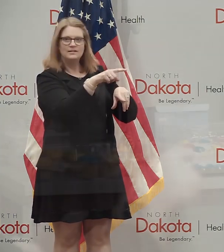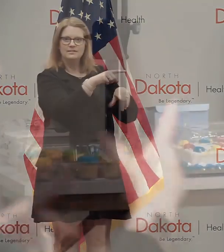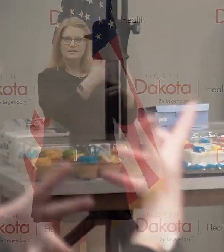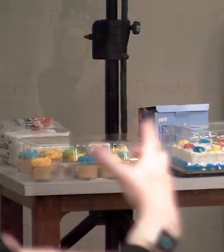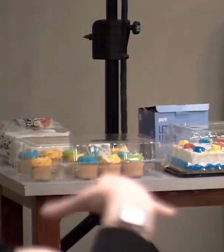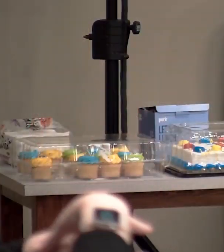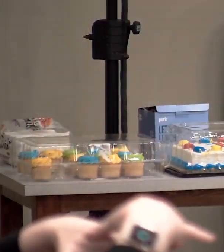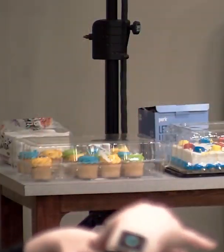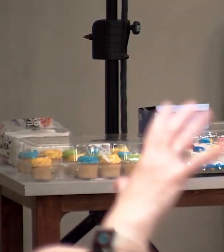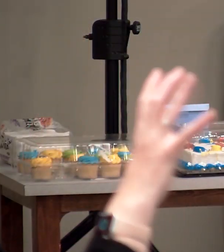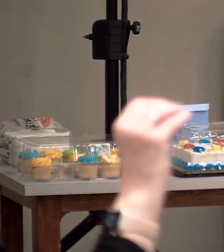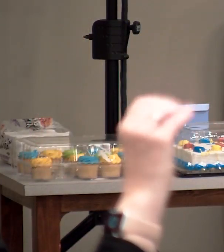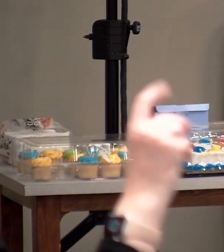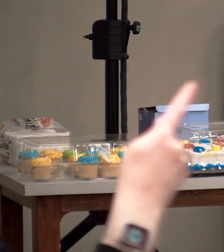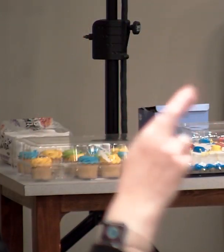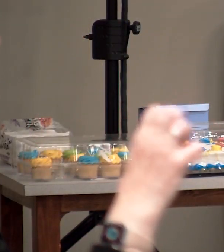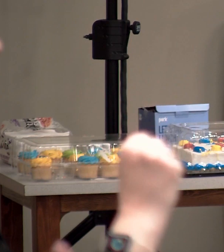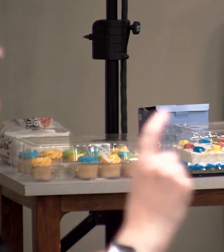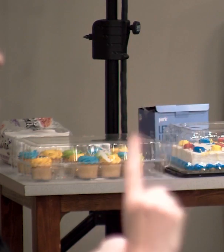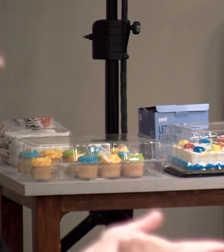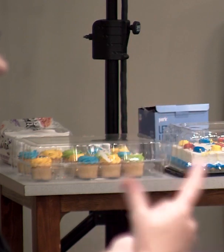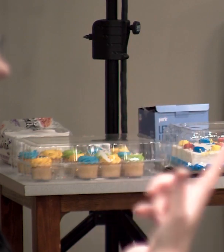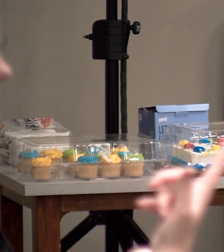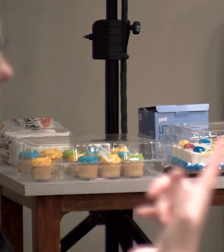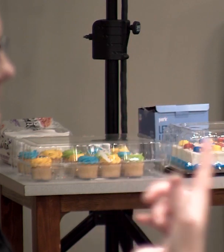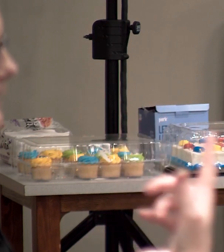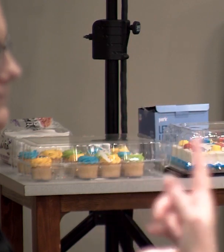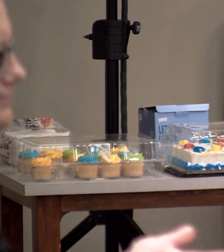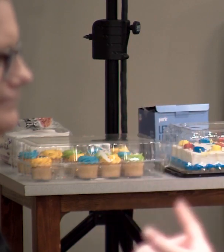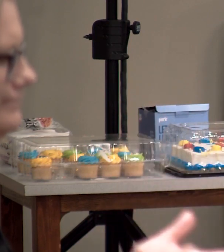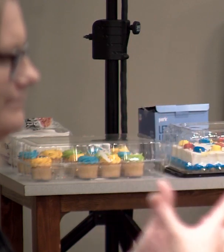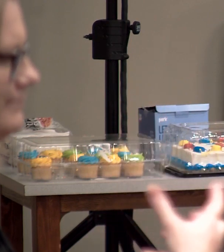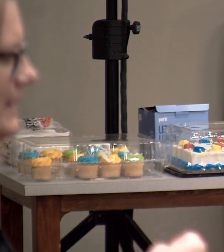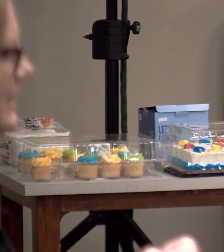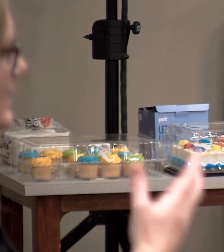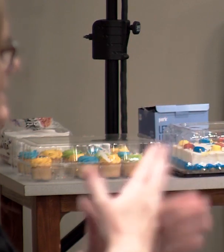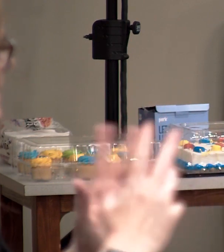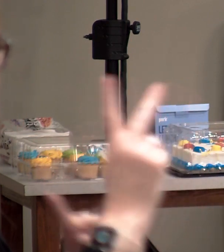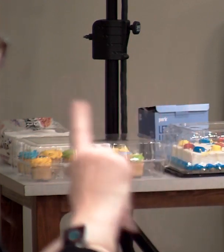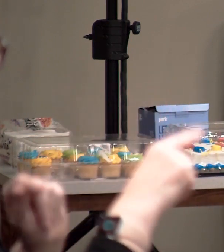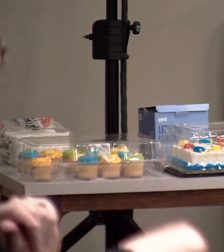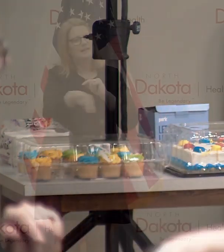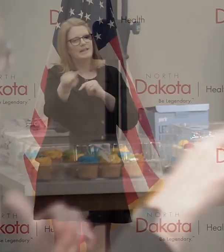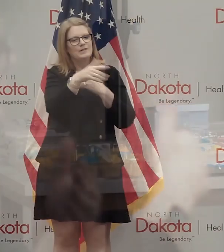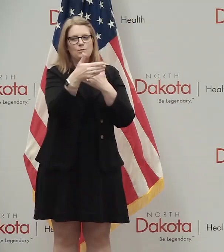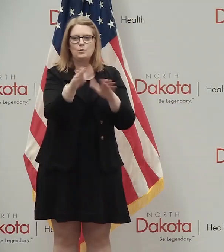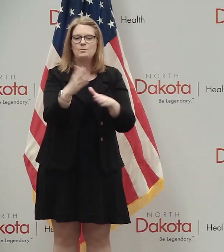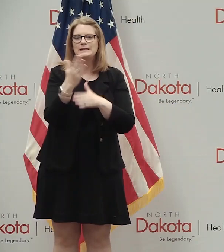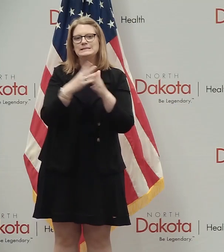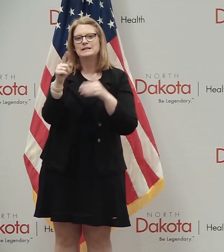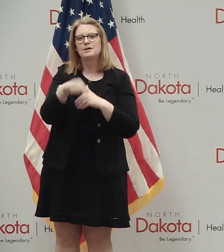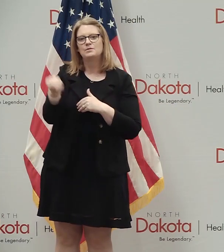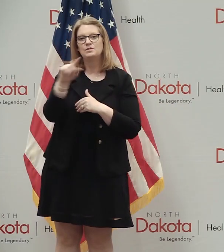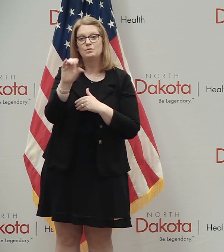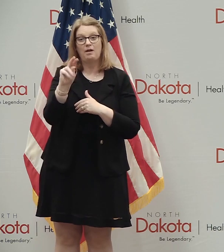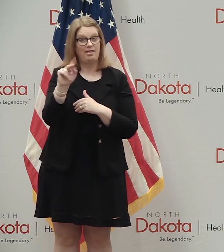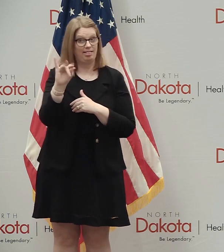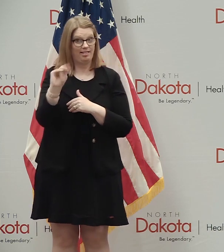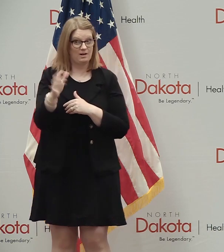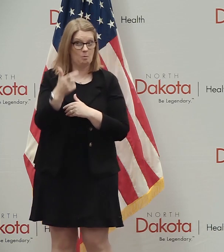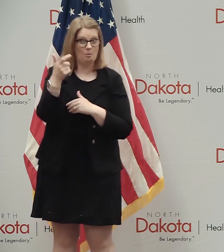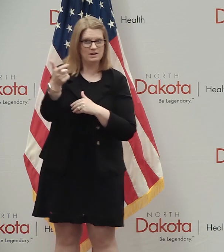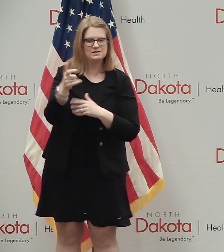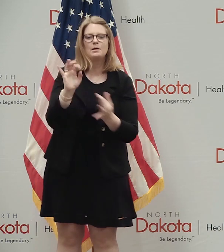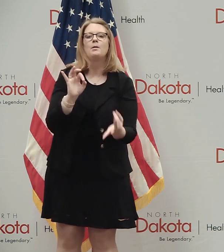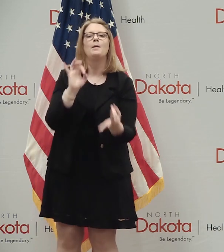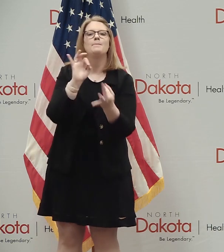cake, that this is the 50th press briefing. Some of the people here in the room and some of you online have had perfect attendance, so